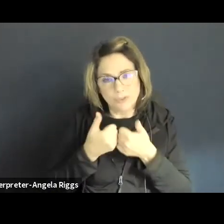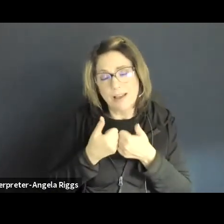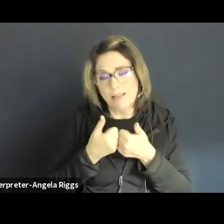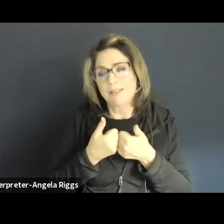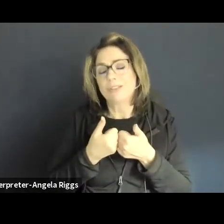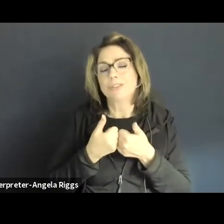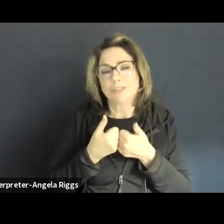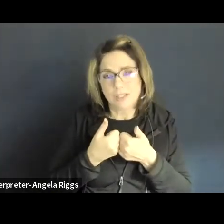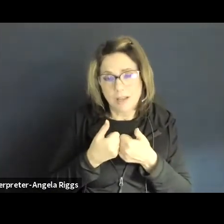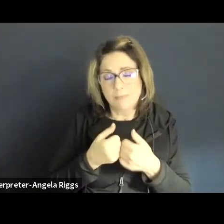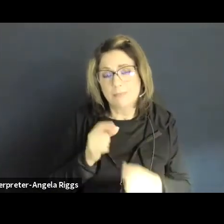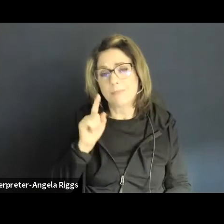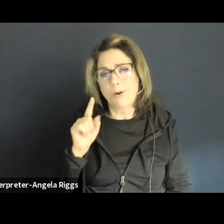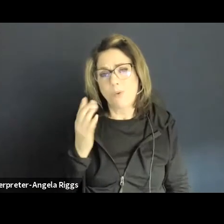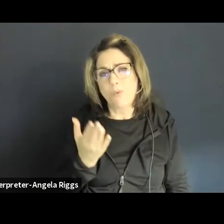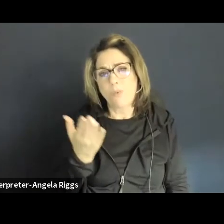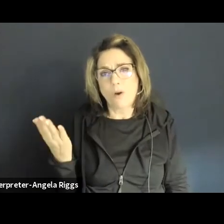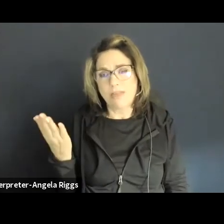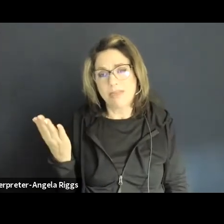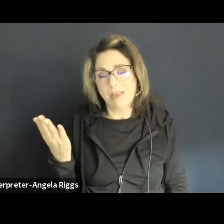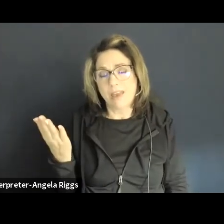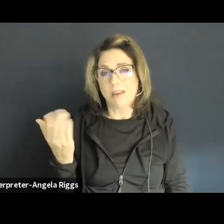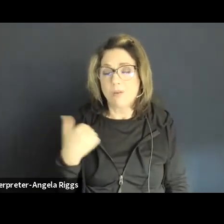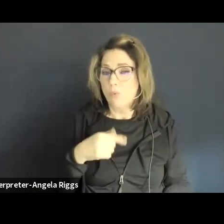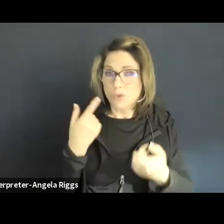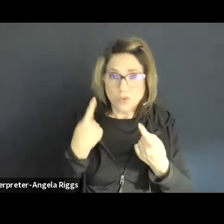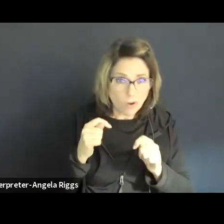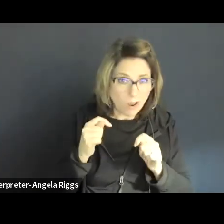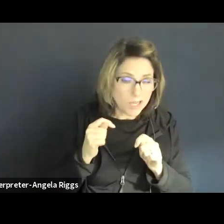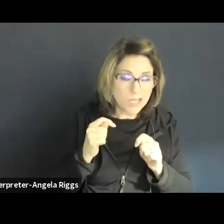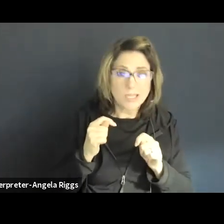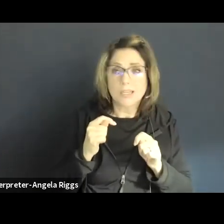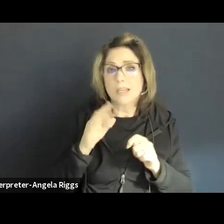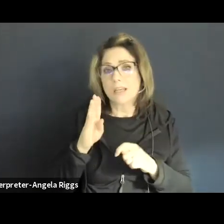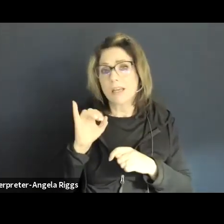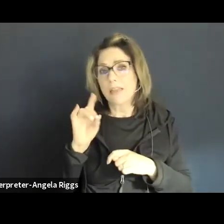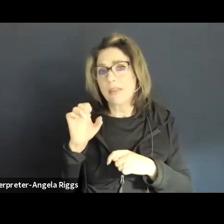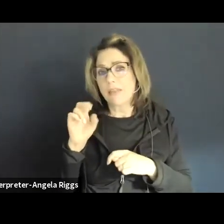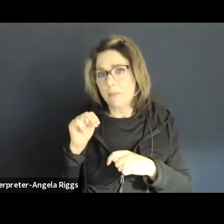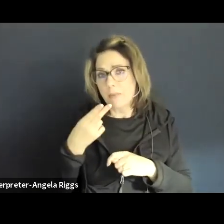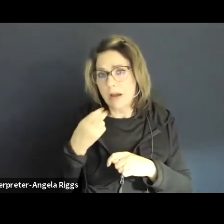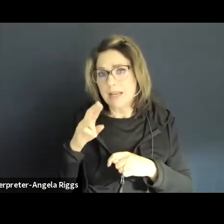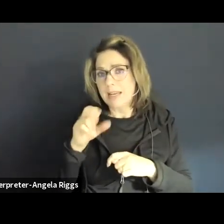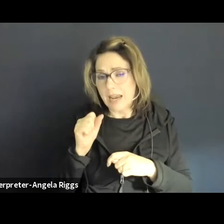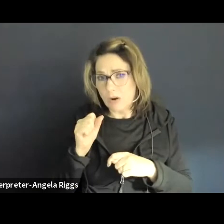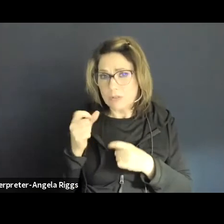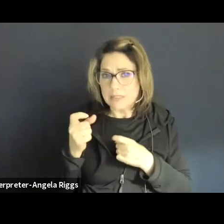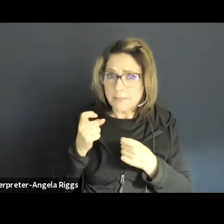that one of the things that we are trying to do, and that the Biden-Harris administration has been trying to